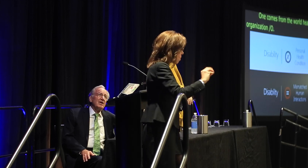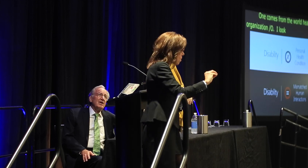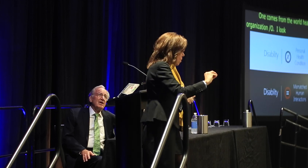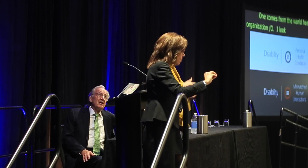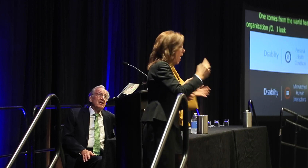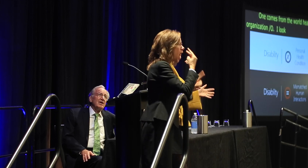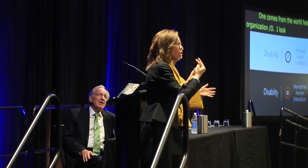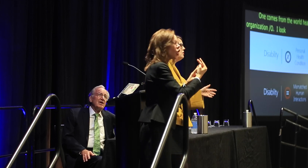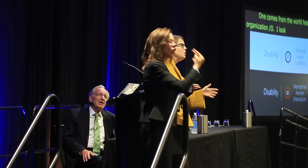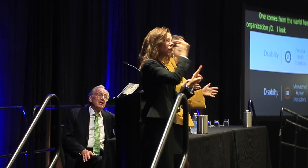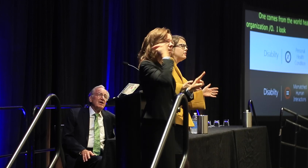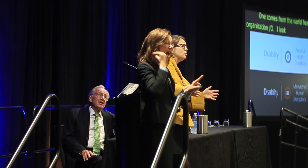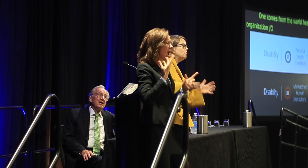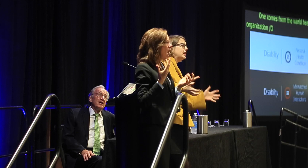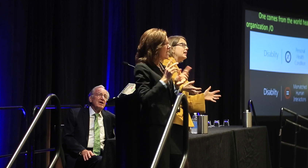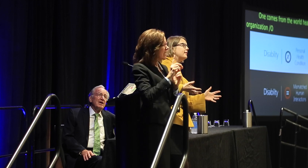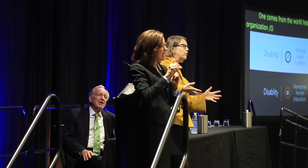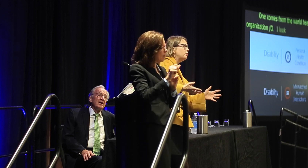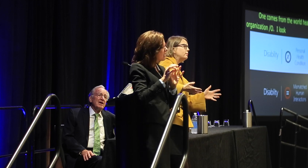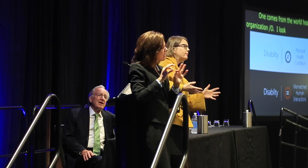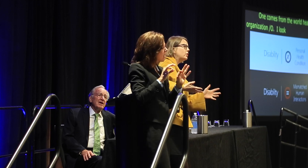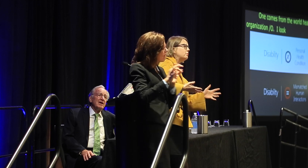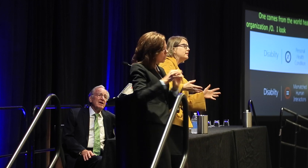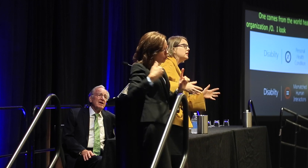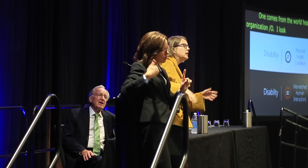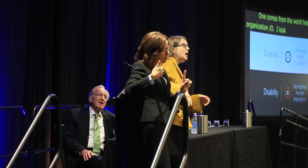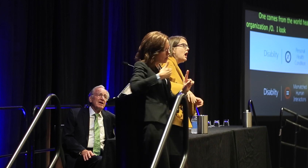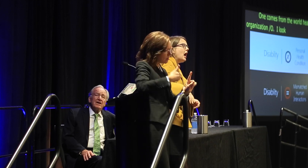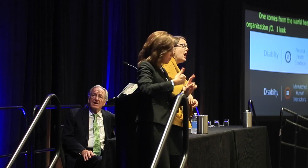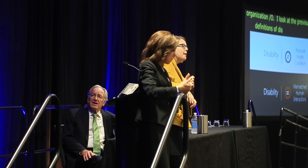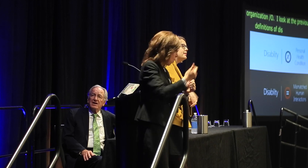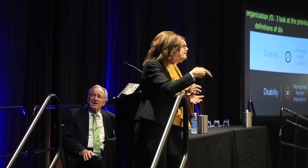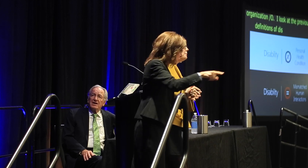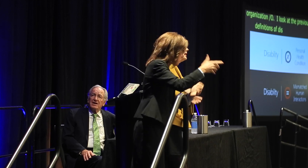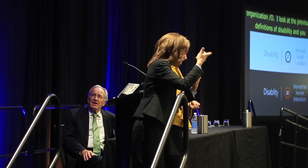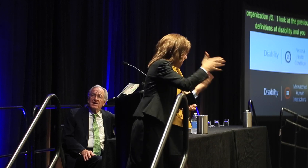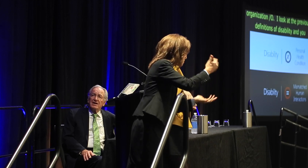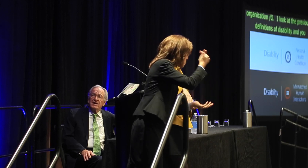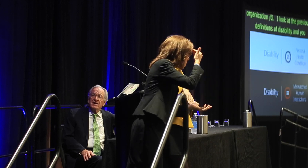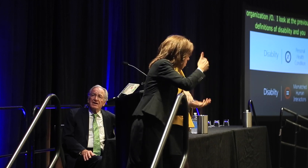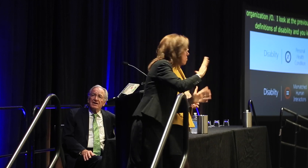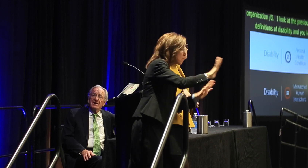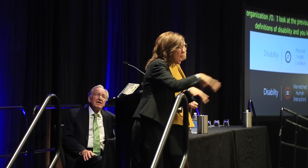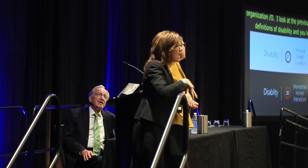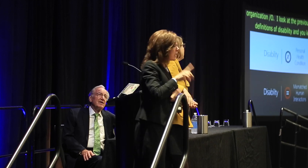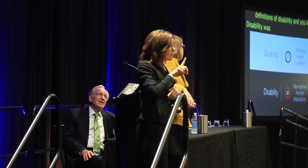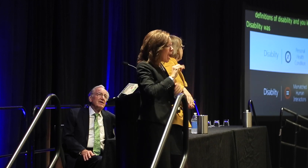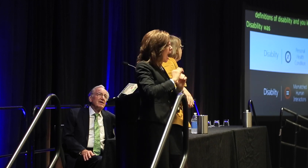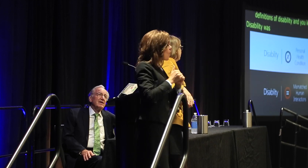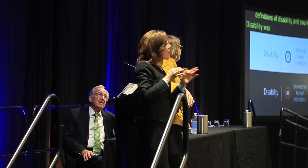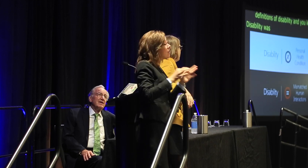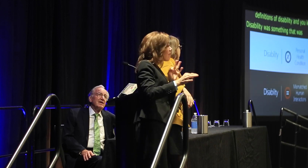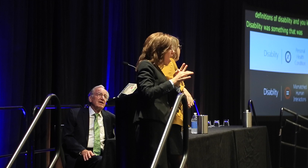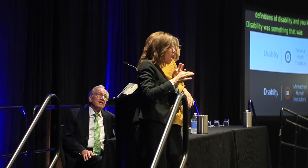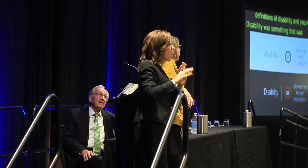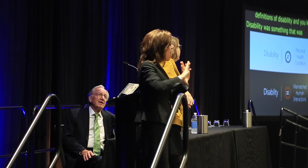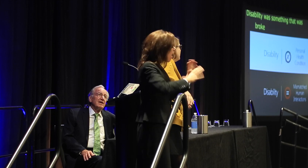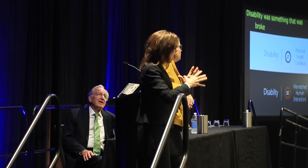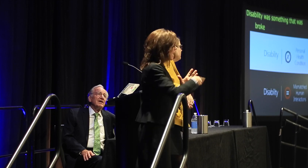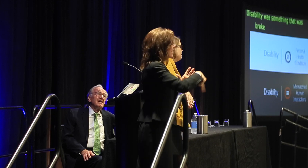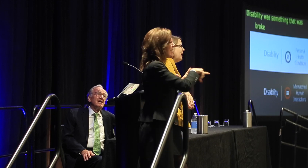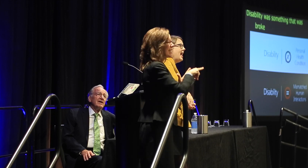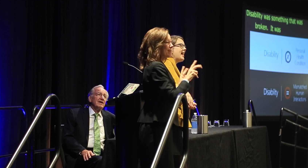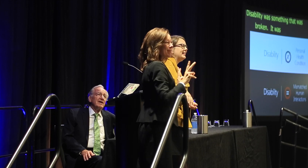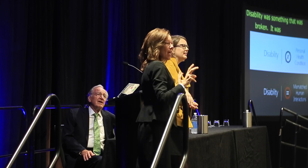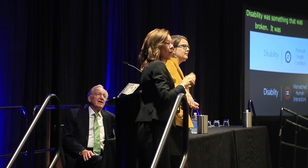of disability, and most of you know this, you're all in here for a reason. Disability was something that was broken. It was something